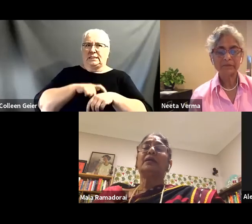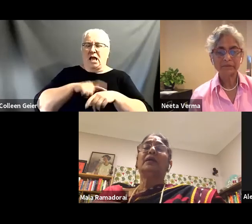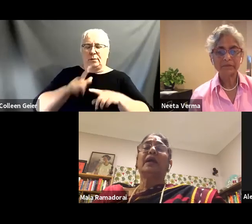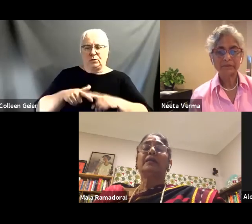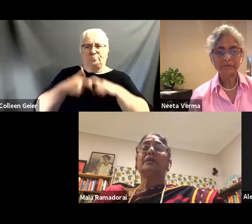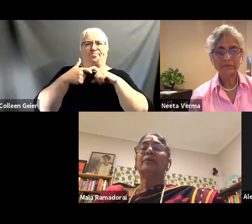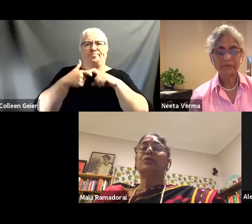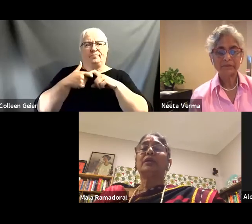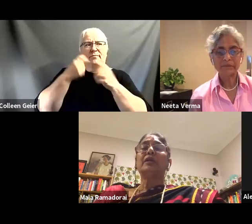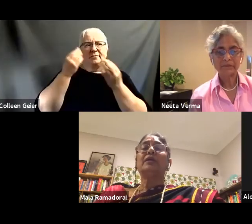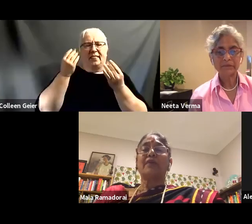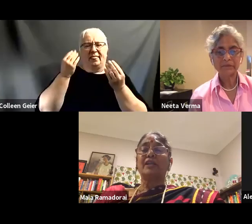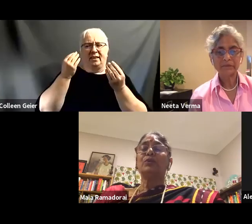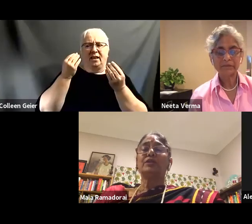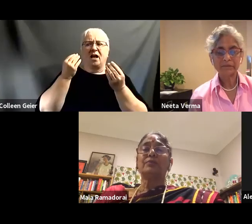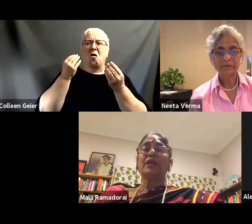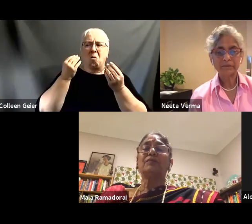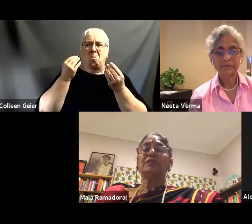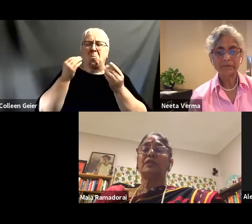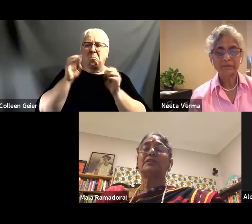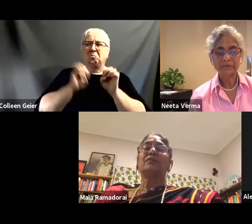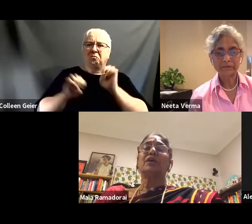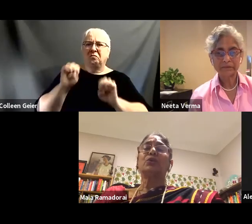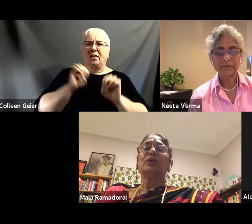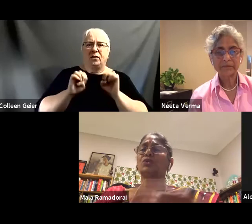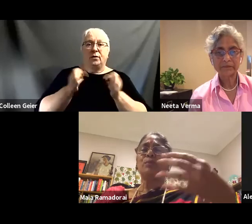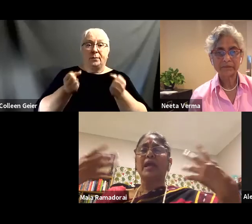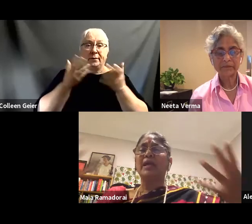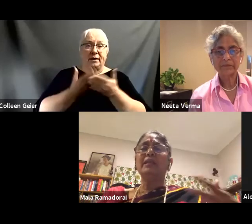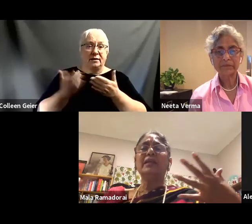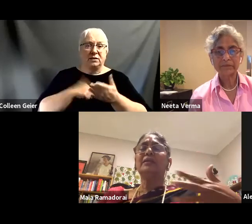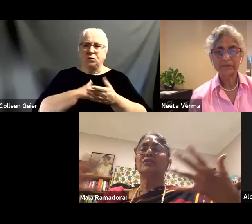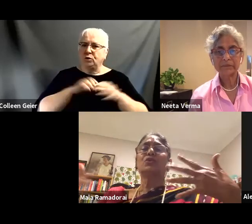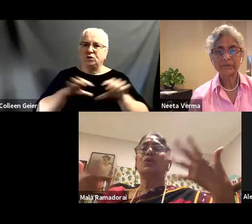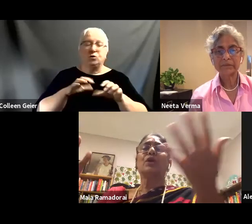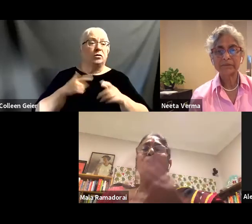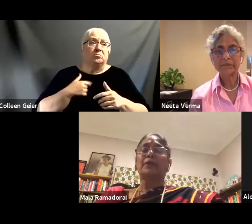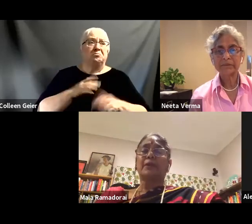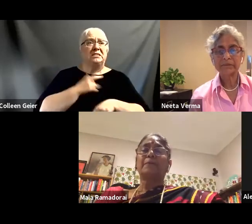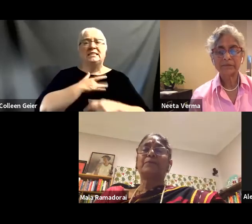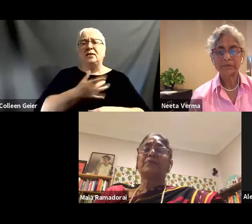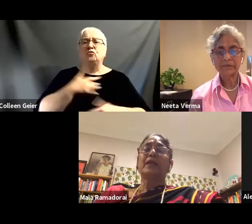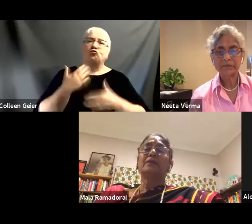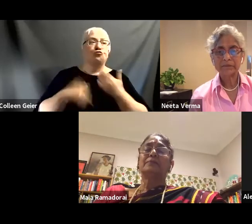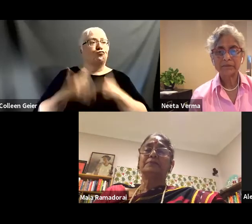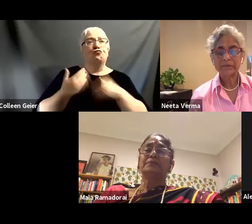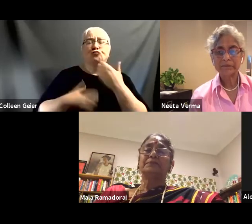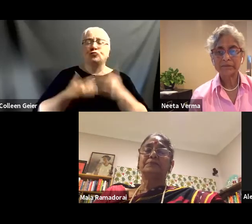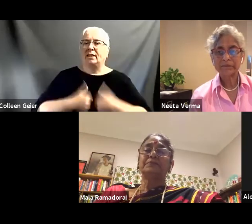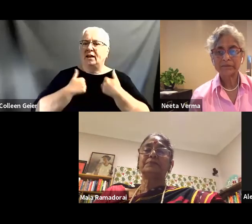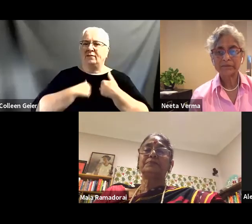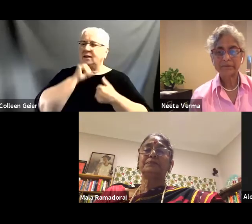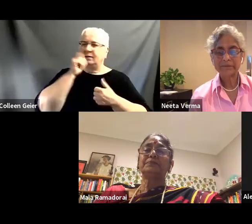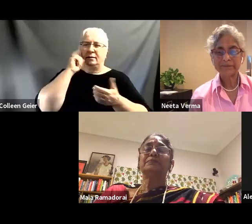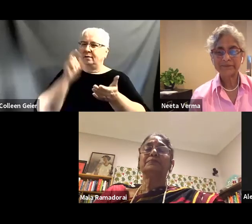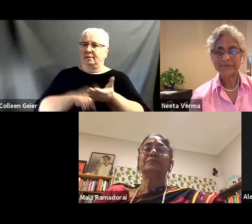rethink, and a time to re-evaluate many of the things that we are doing so blindly just going on. Thank